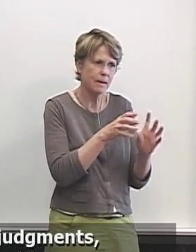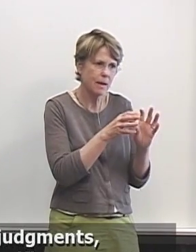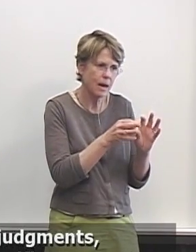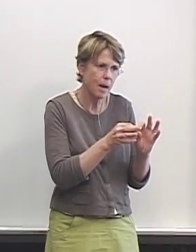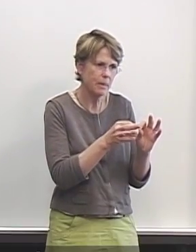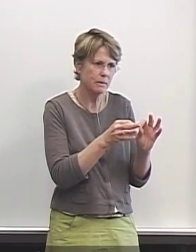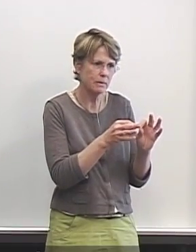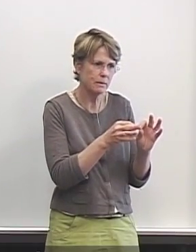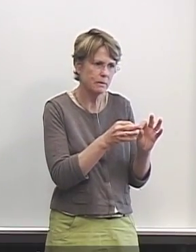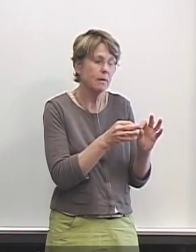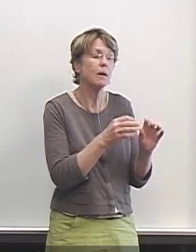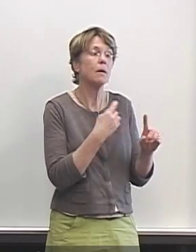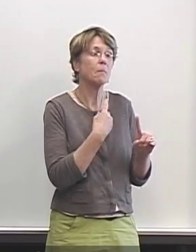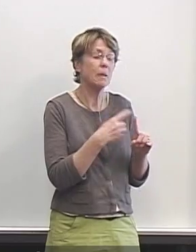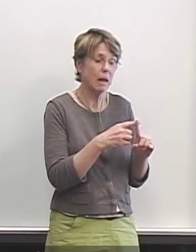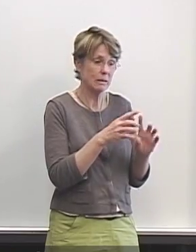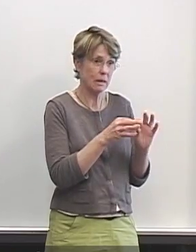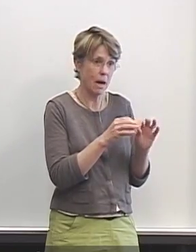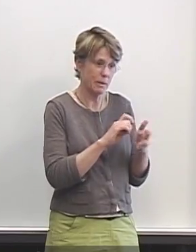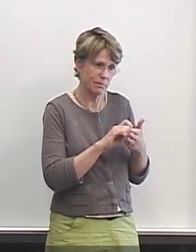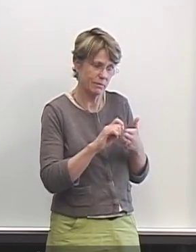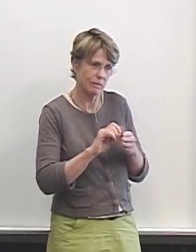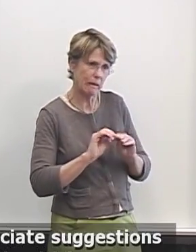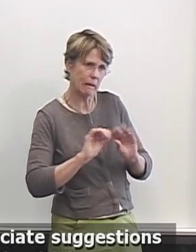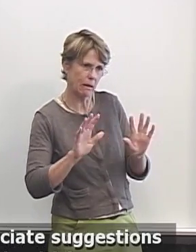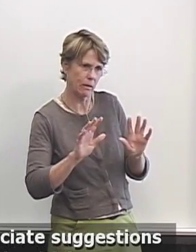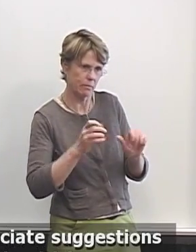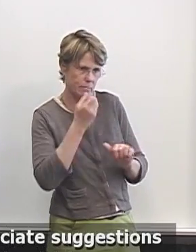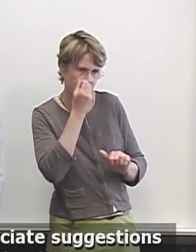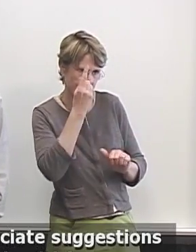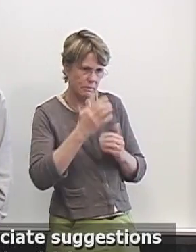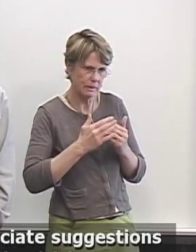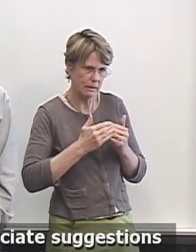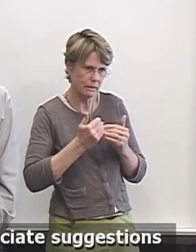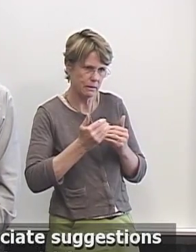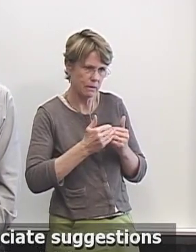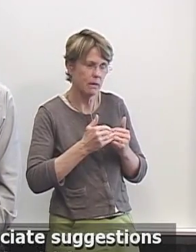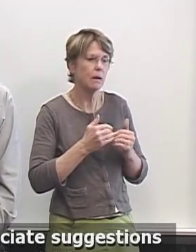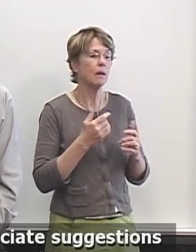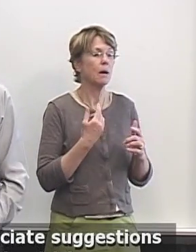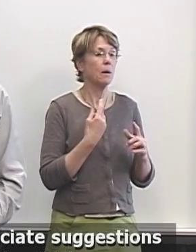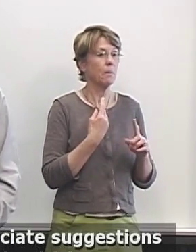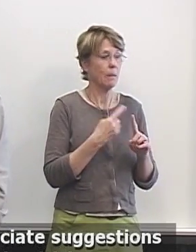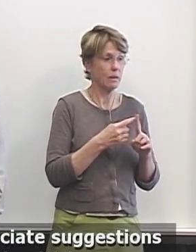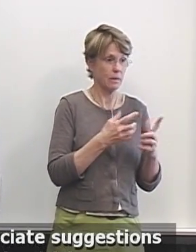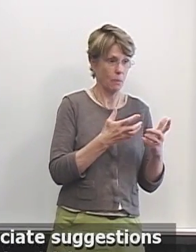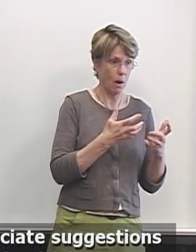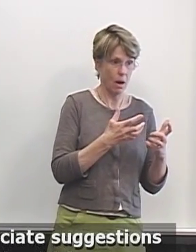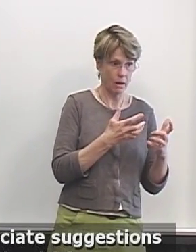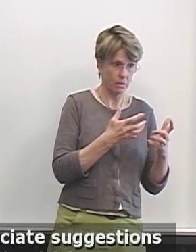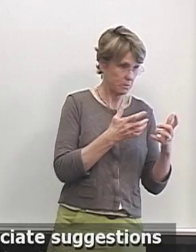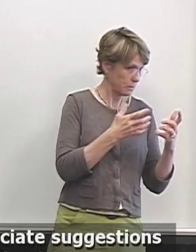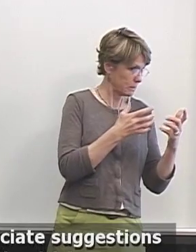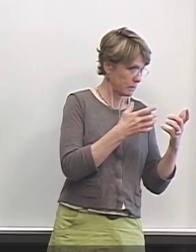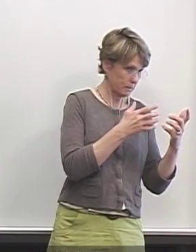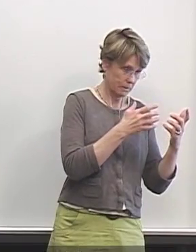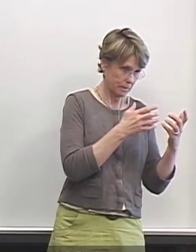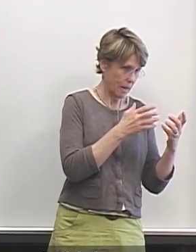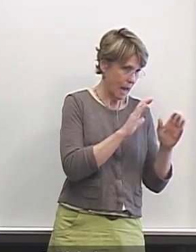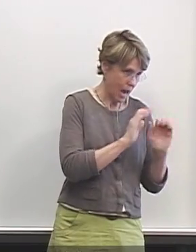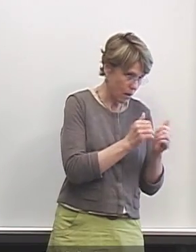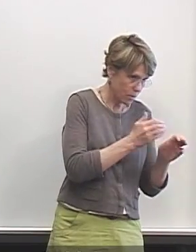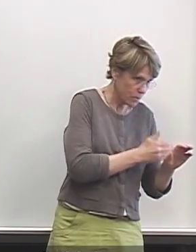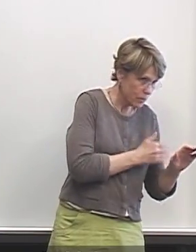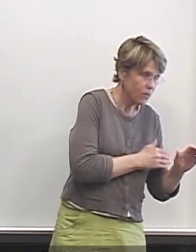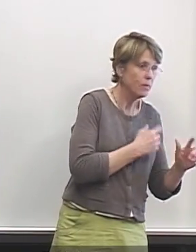comments that are clear. And they appreciate suggestions along with criticism. Makes sense, I